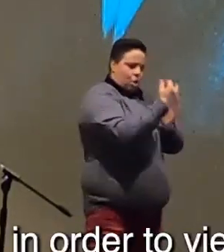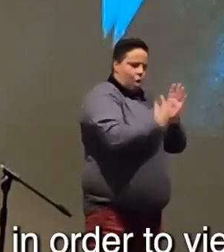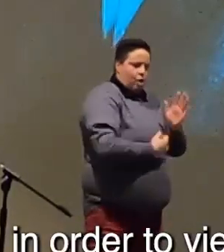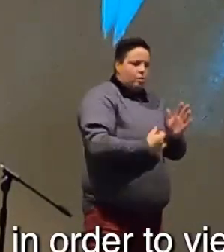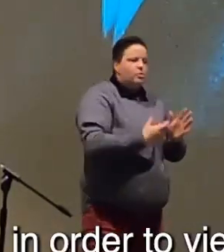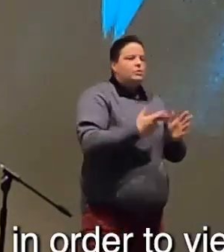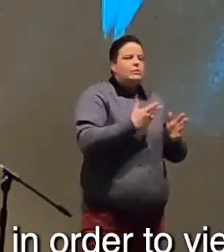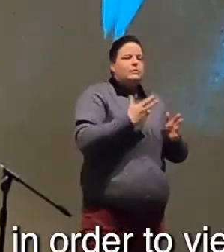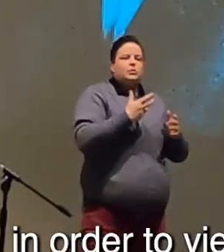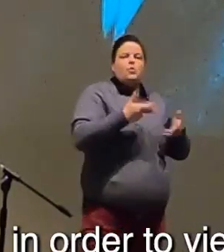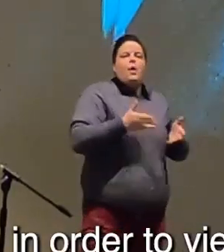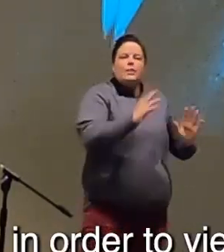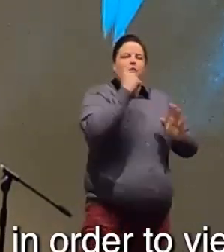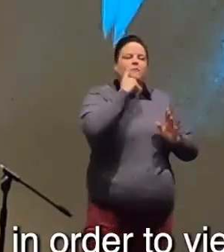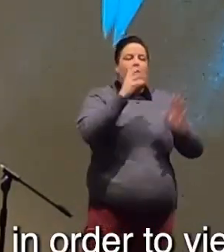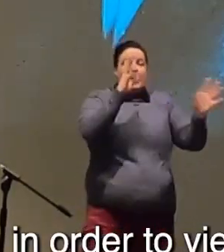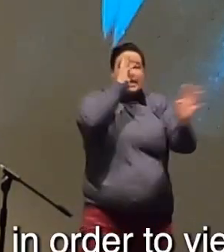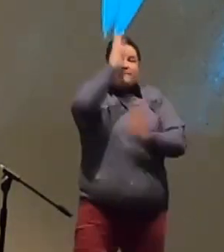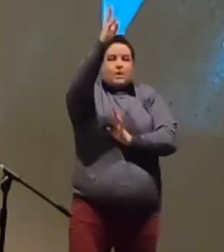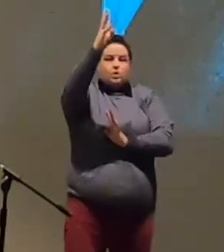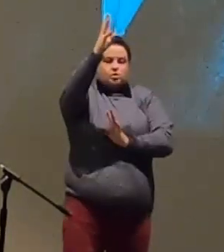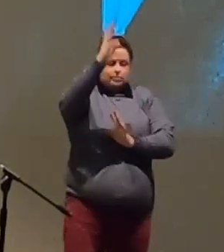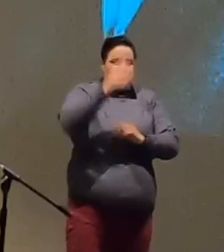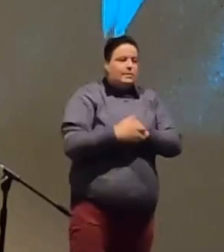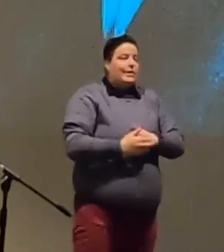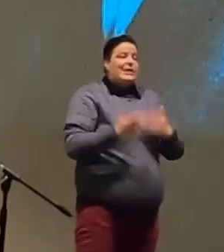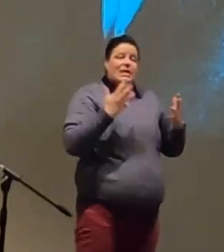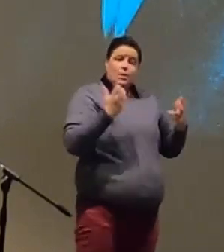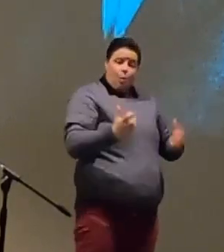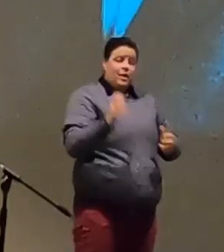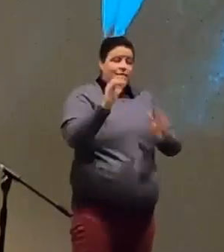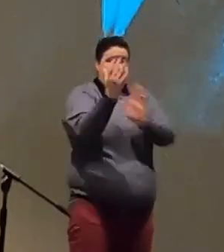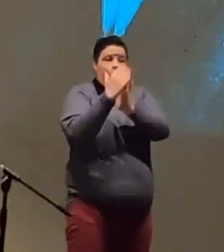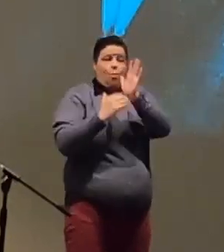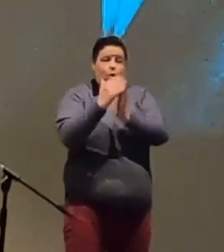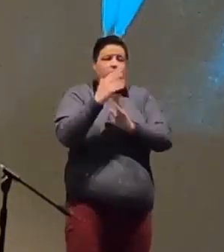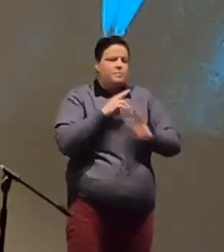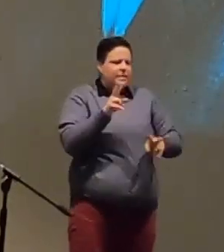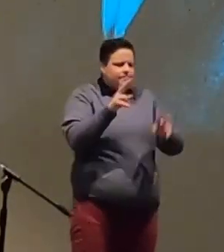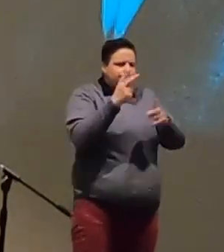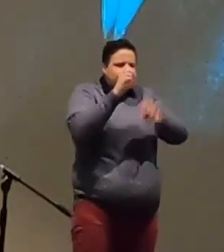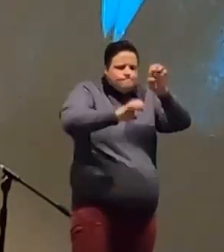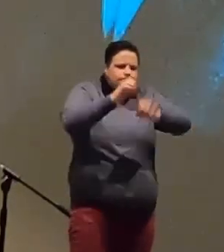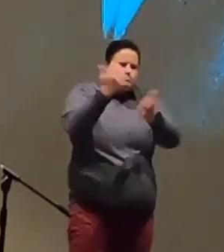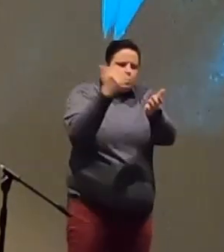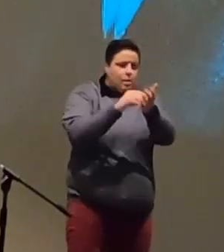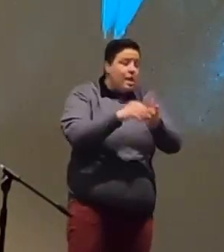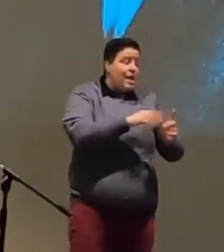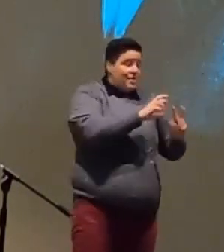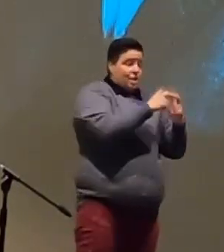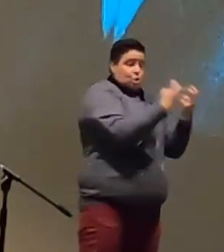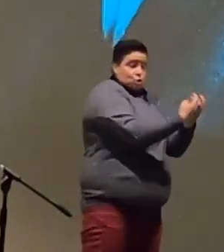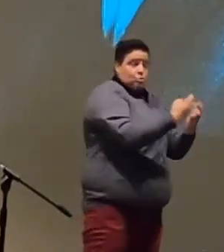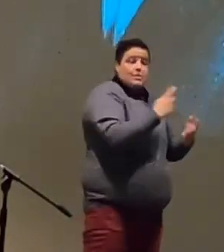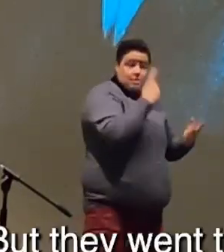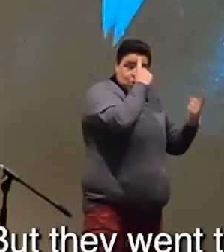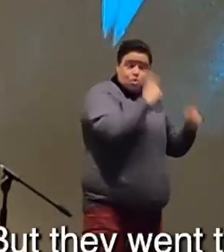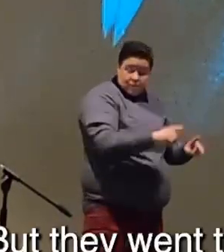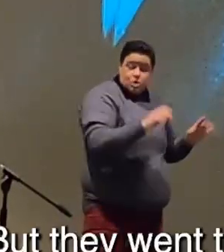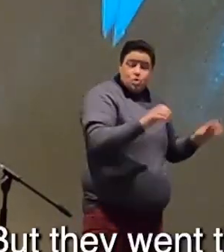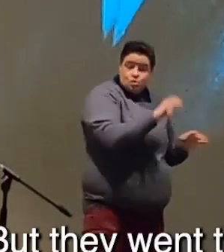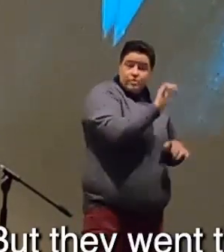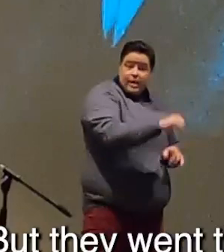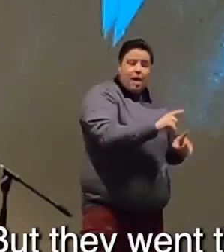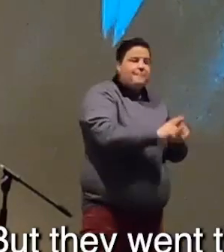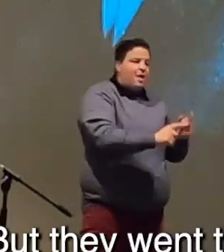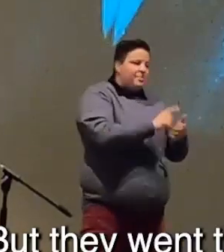yield for innovation, end quote. He wanted the works to be reevaluated, which the jury actually agreed to do, but